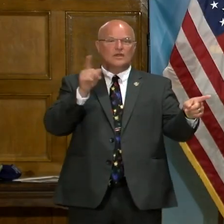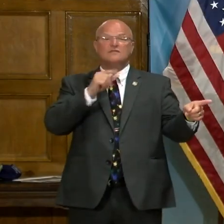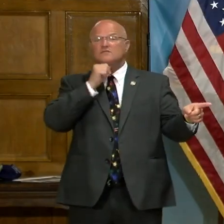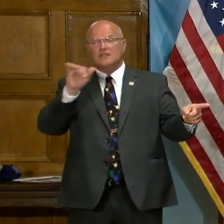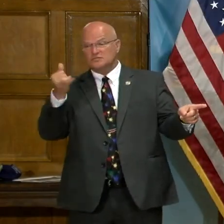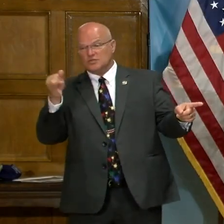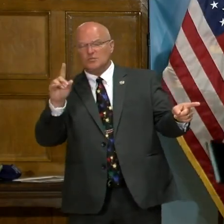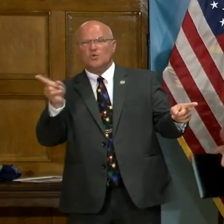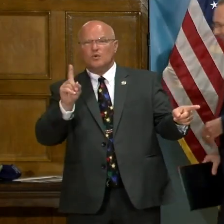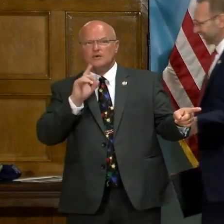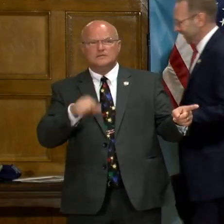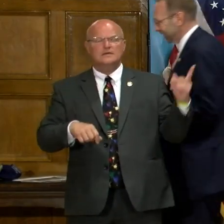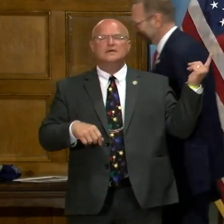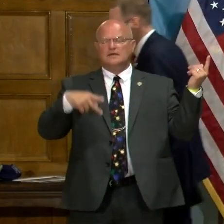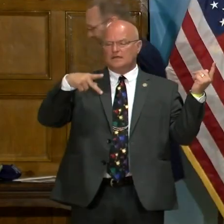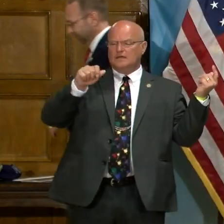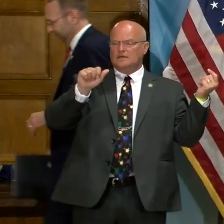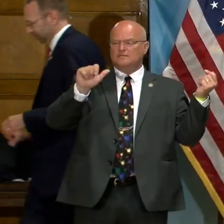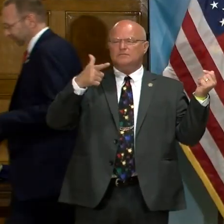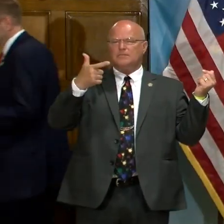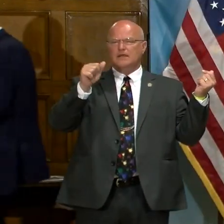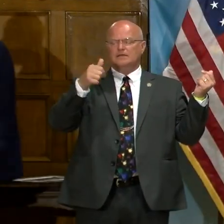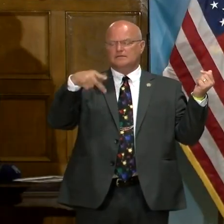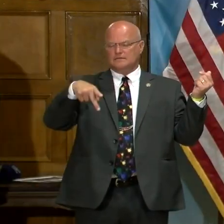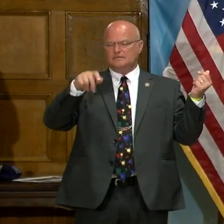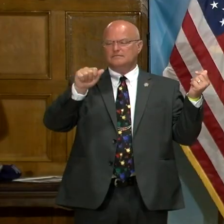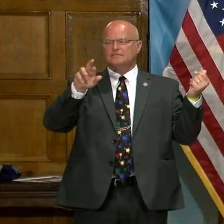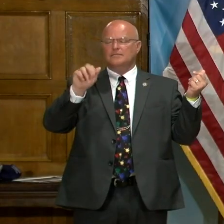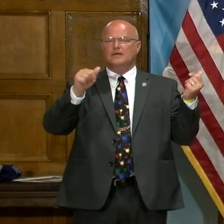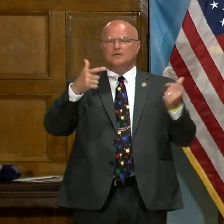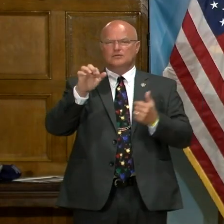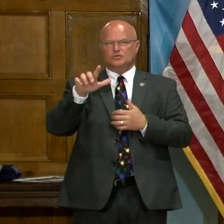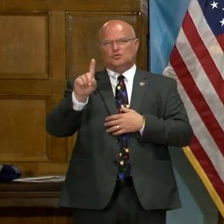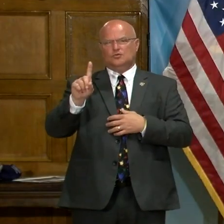was it? It was in Paragould. Okay.